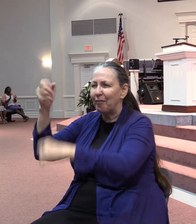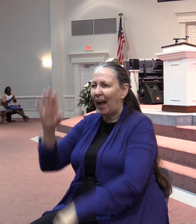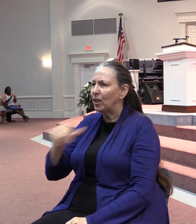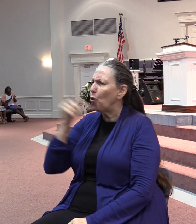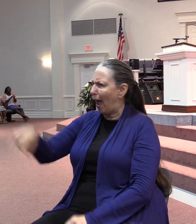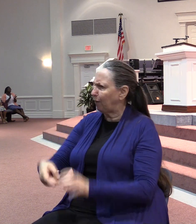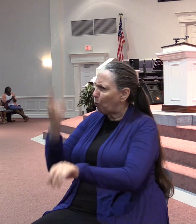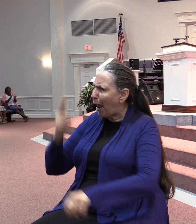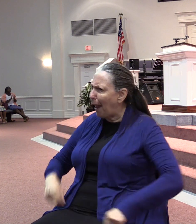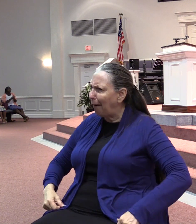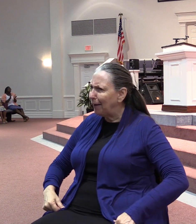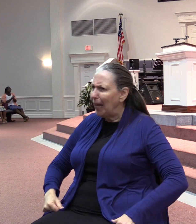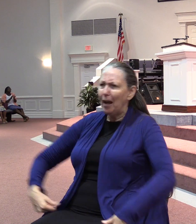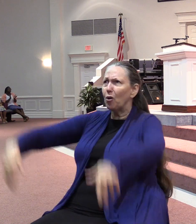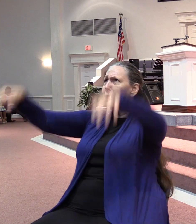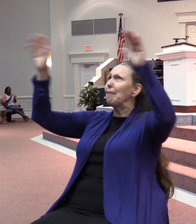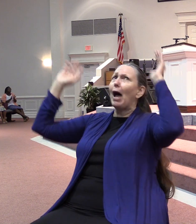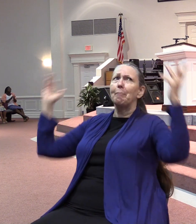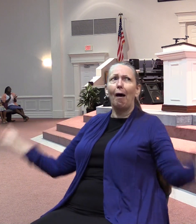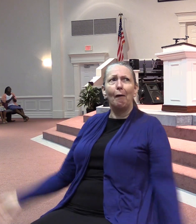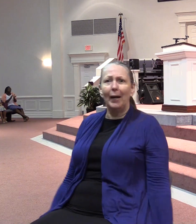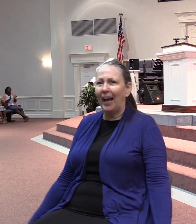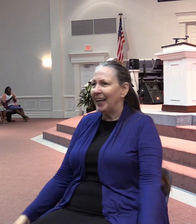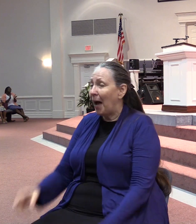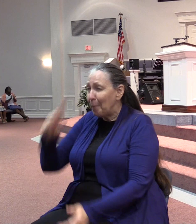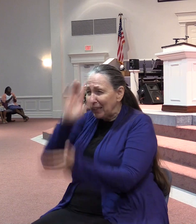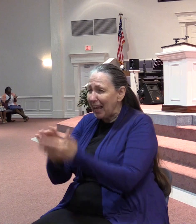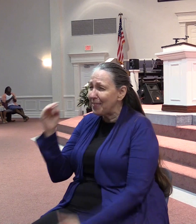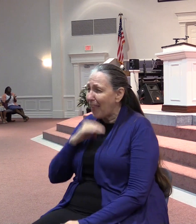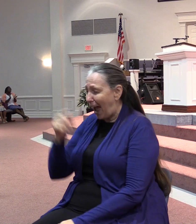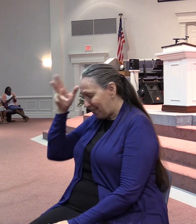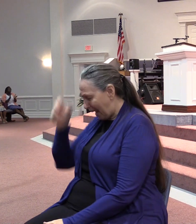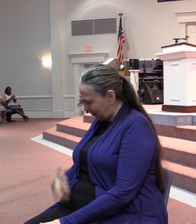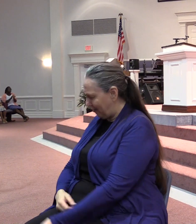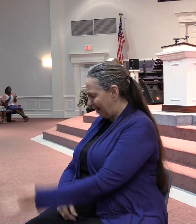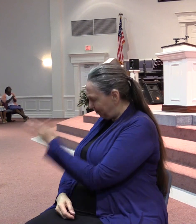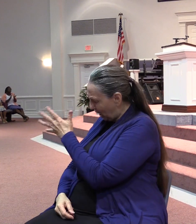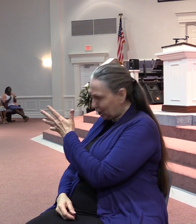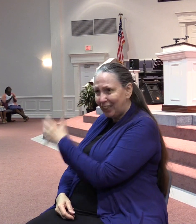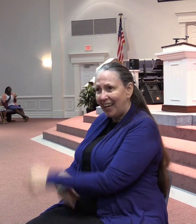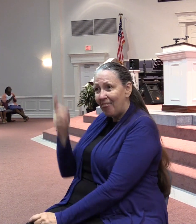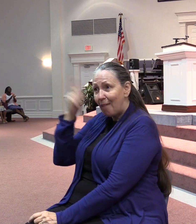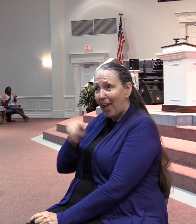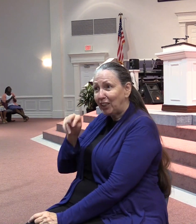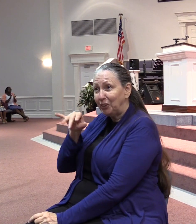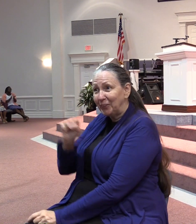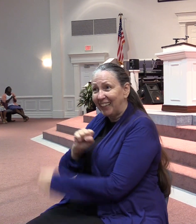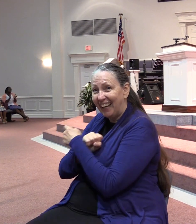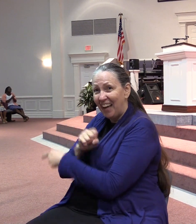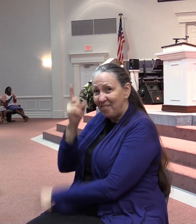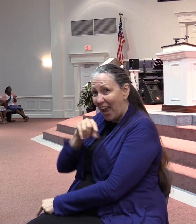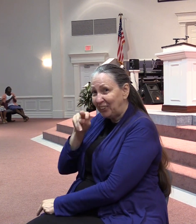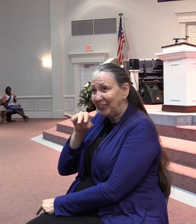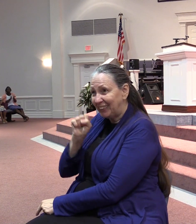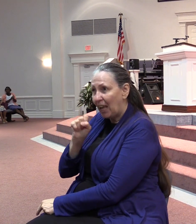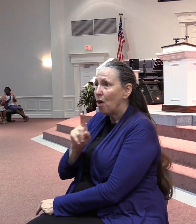quit. You don't have to throw in the towel. You don't have to believe the lies of the enemy. That's fake news. But the